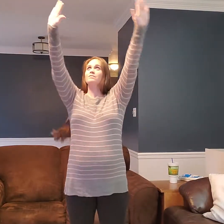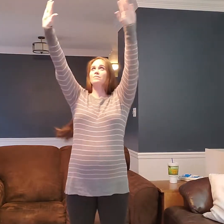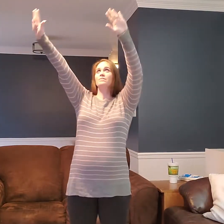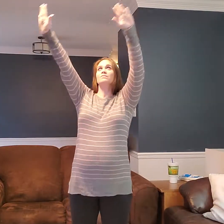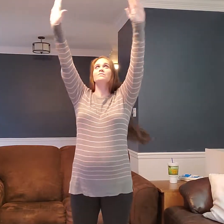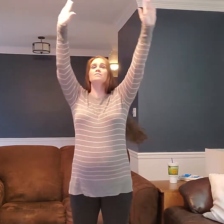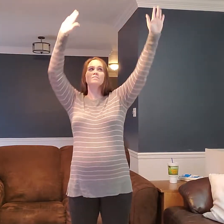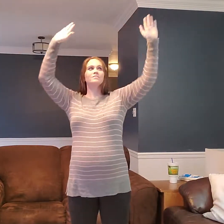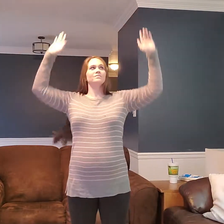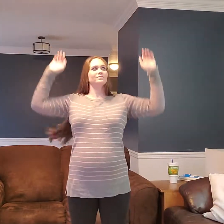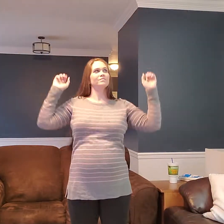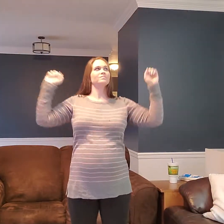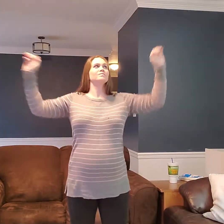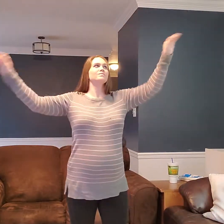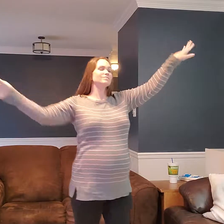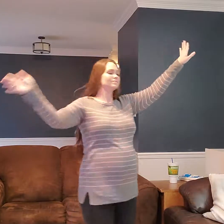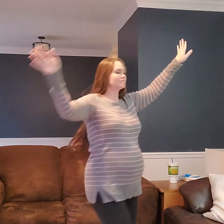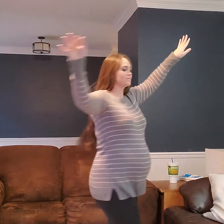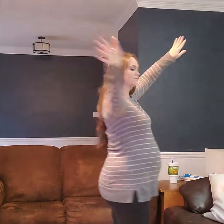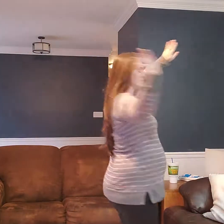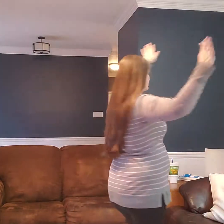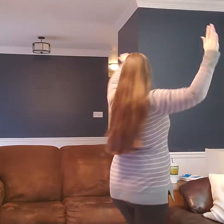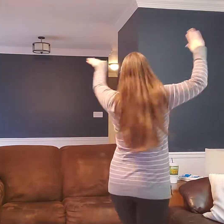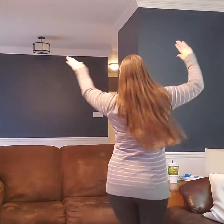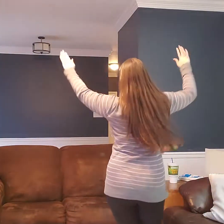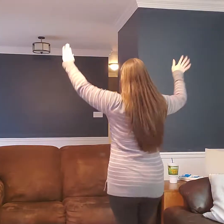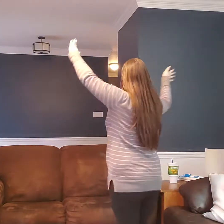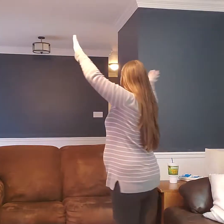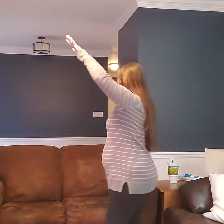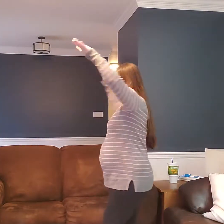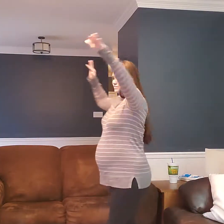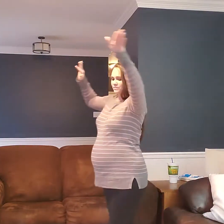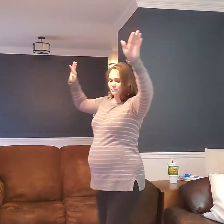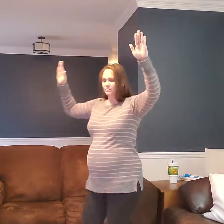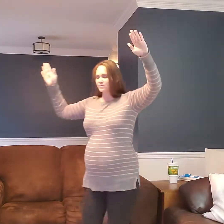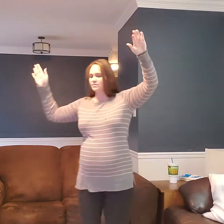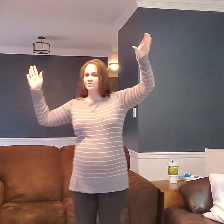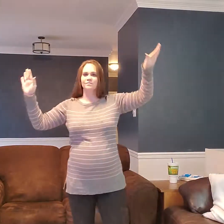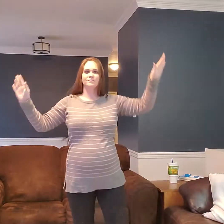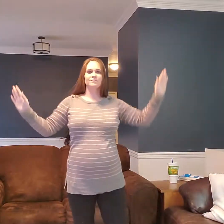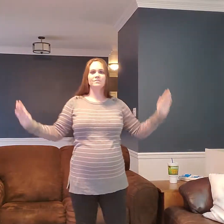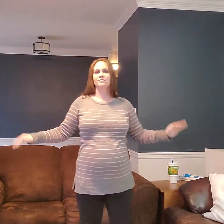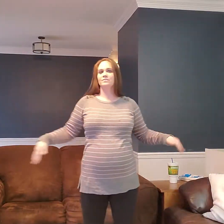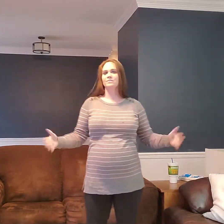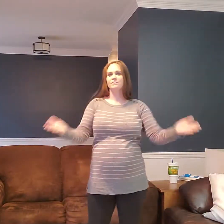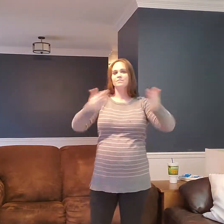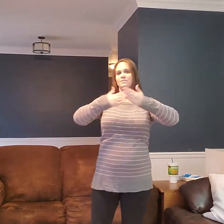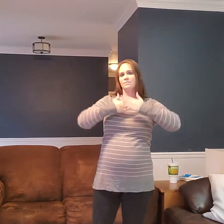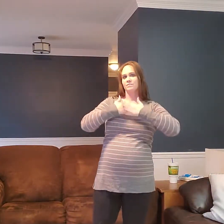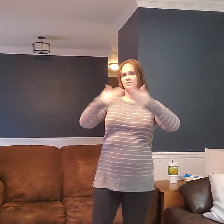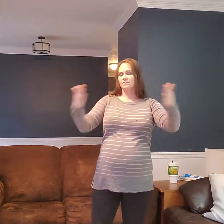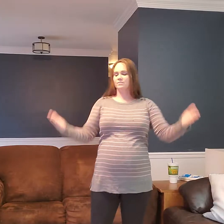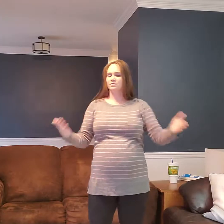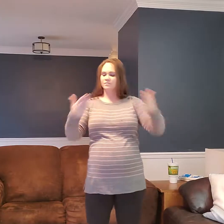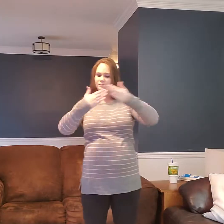So I can see that I've been changed Till there's song